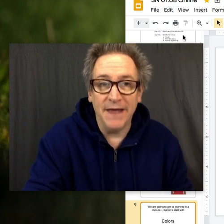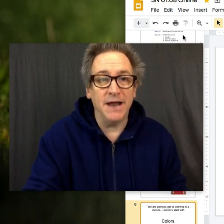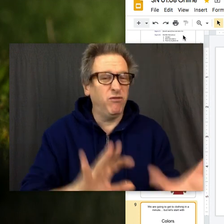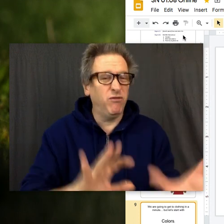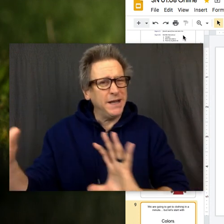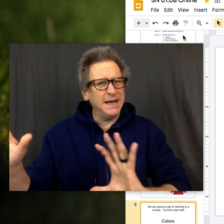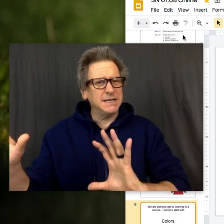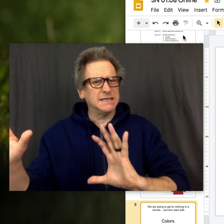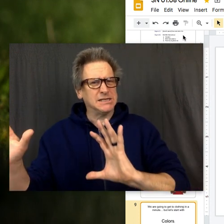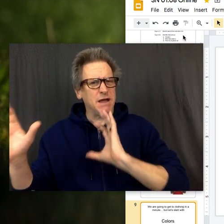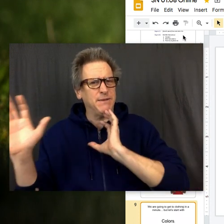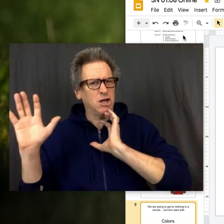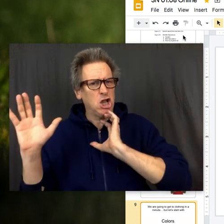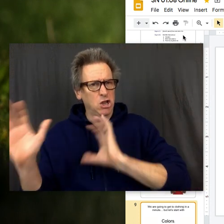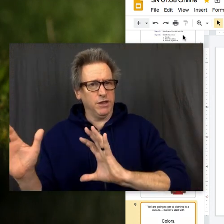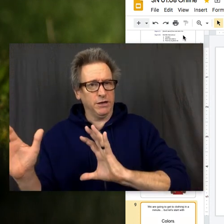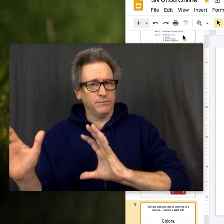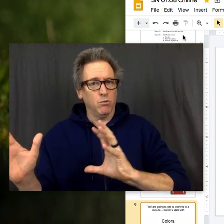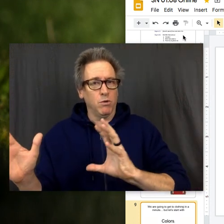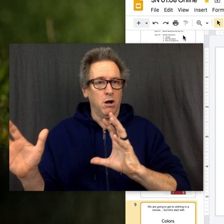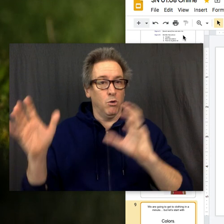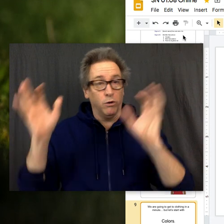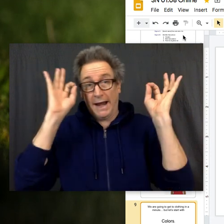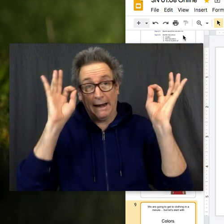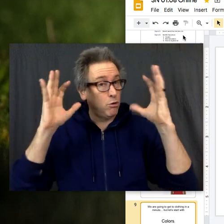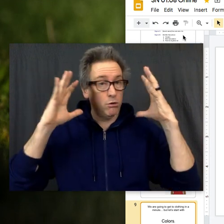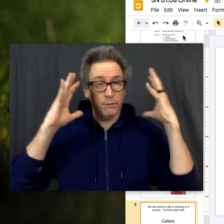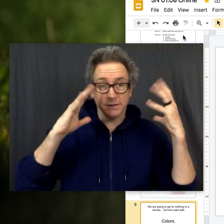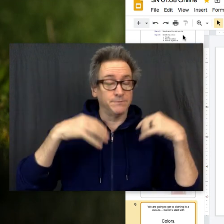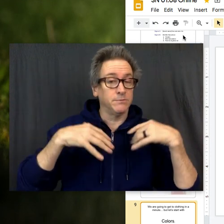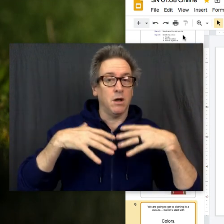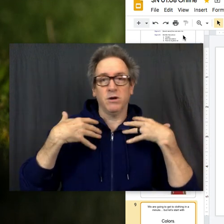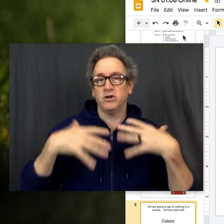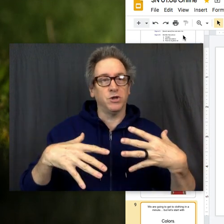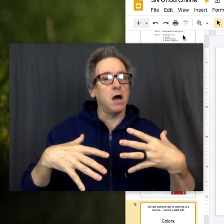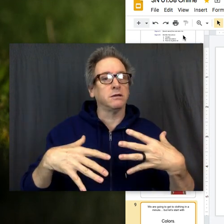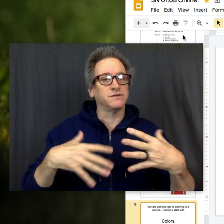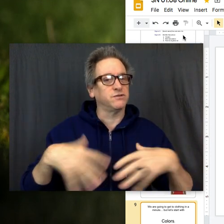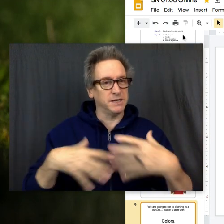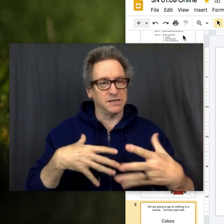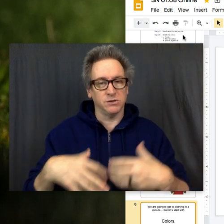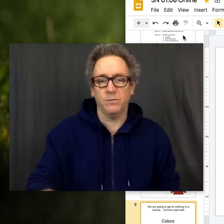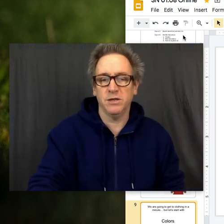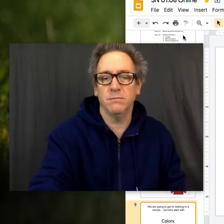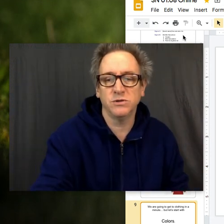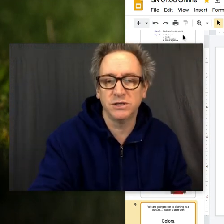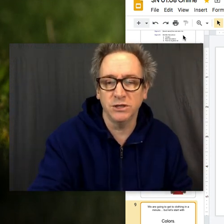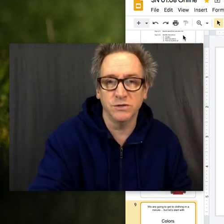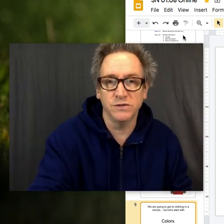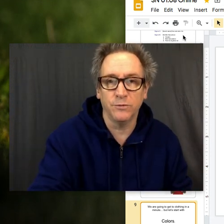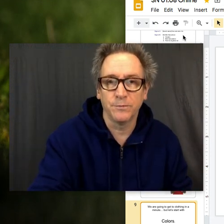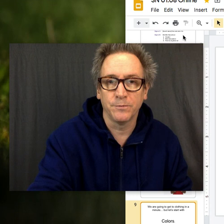And then before we get into describing clothing or hair or appearance, I want to do the colors first because those will be the